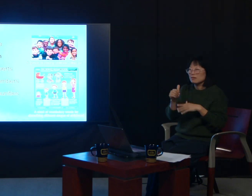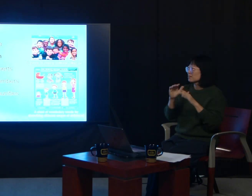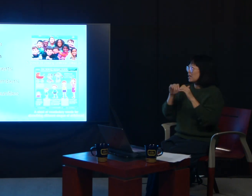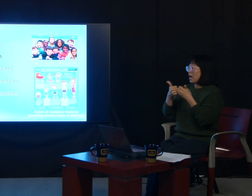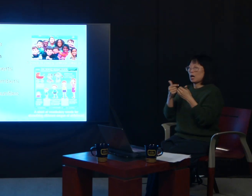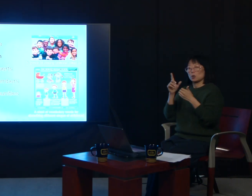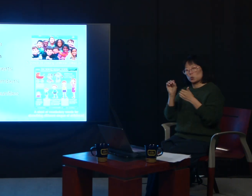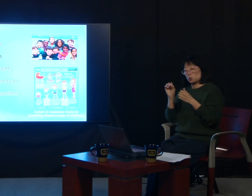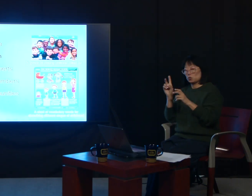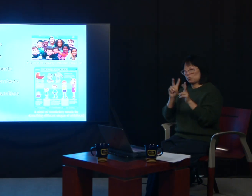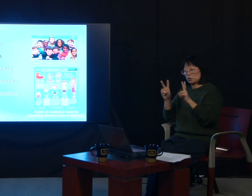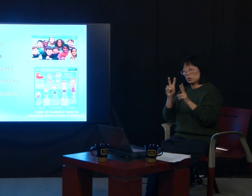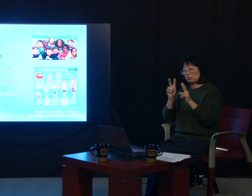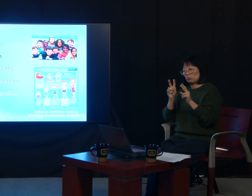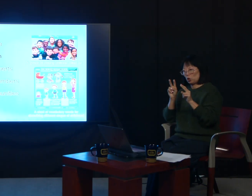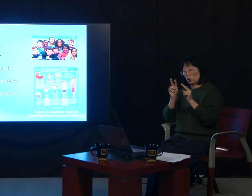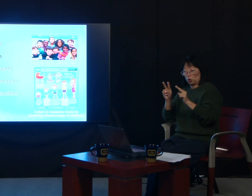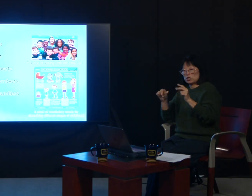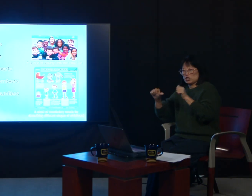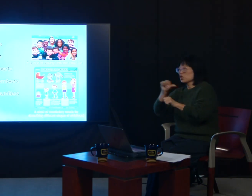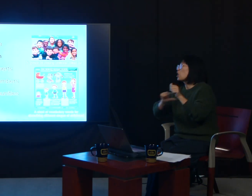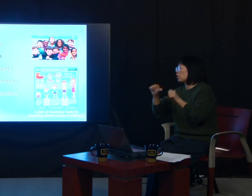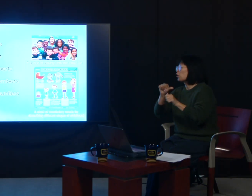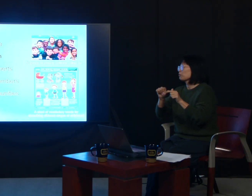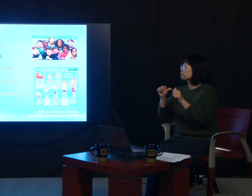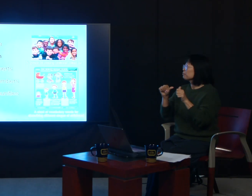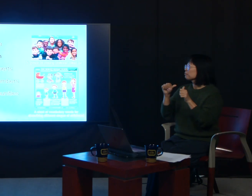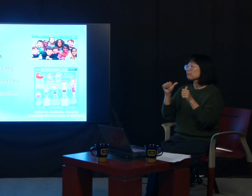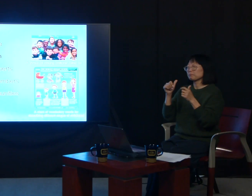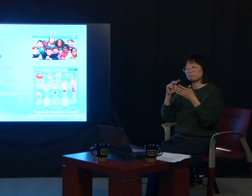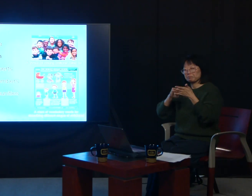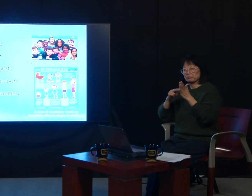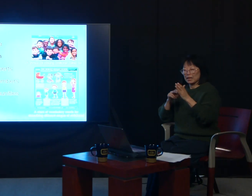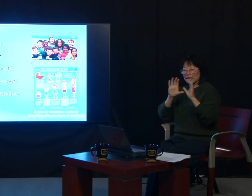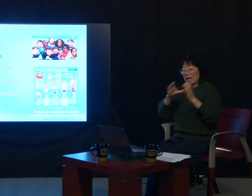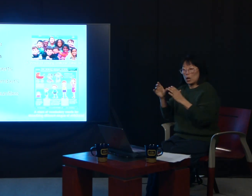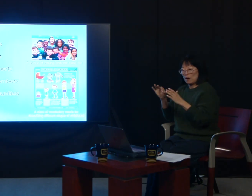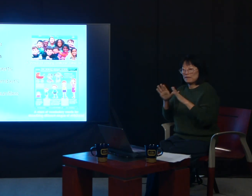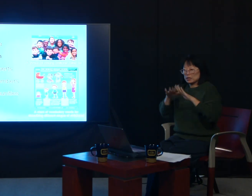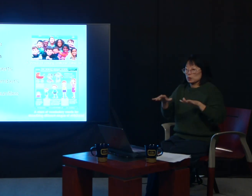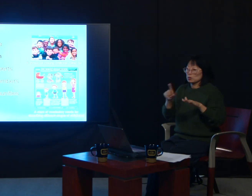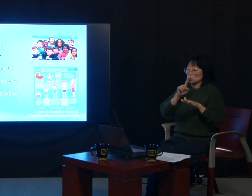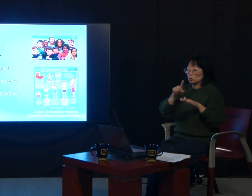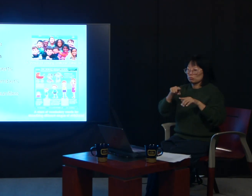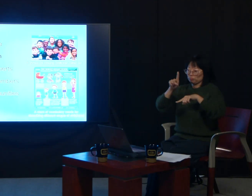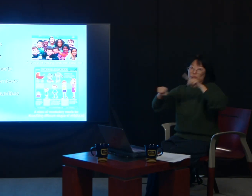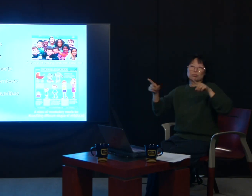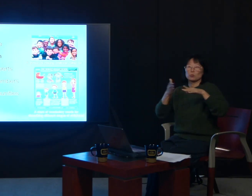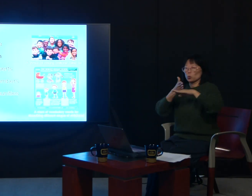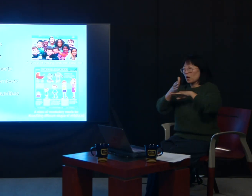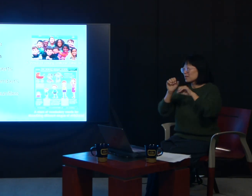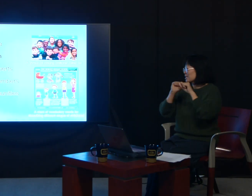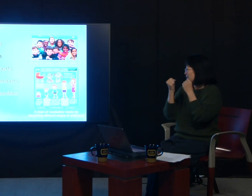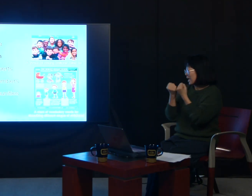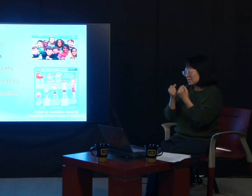are they not. They look at one another. They have different groups, different categories across different